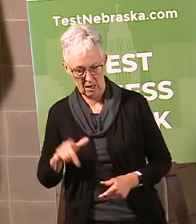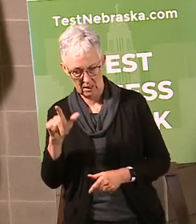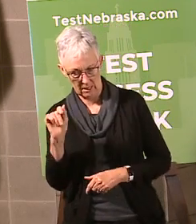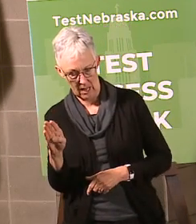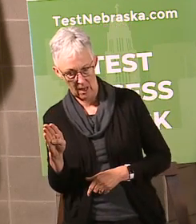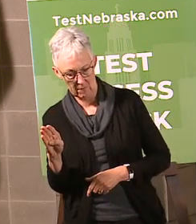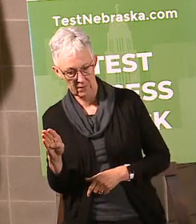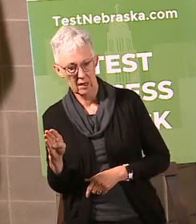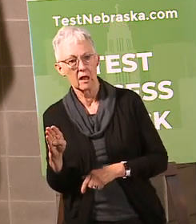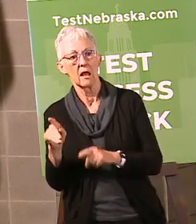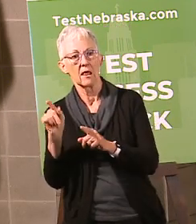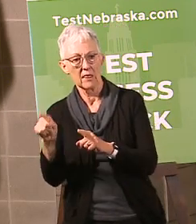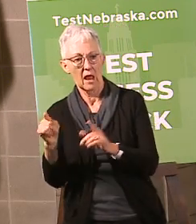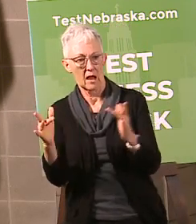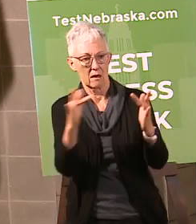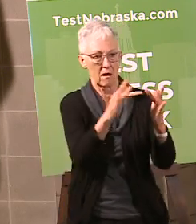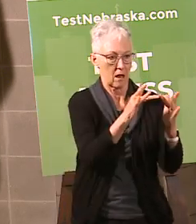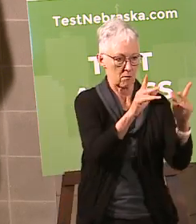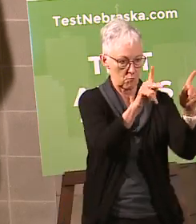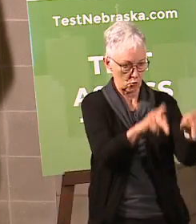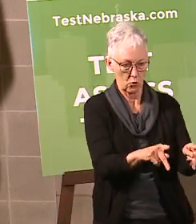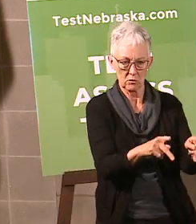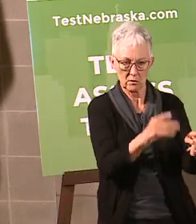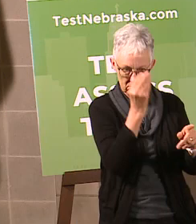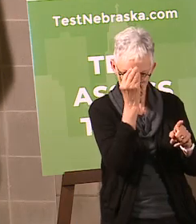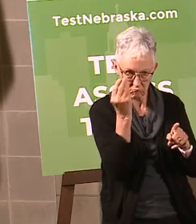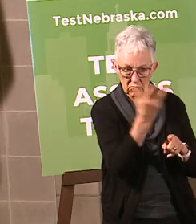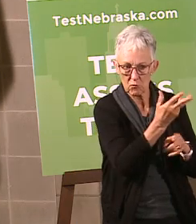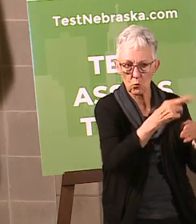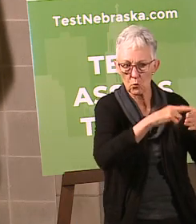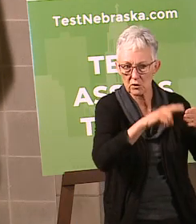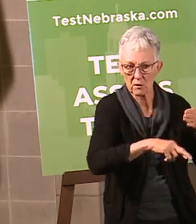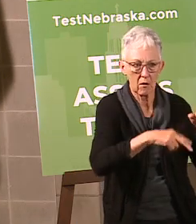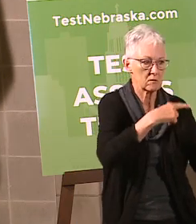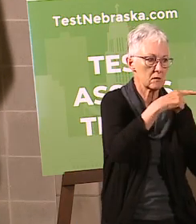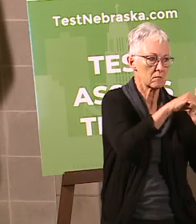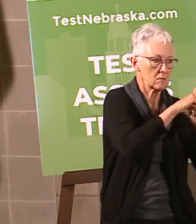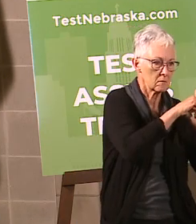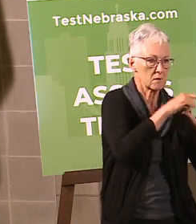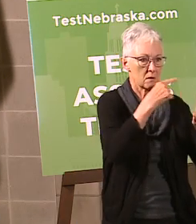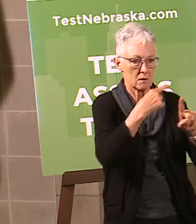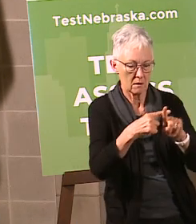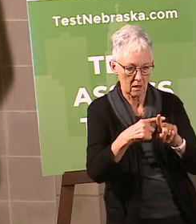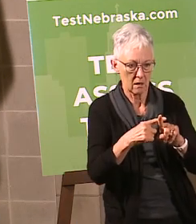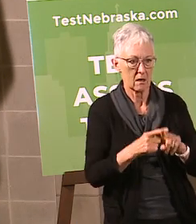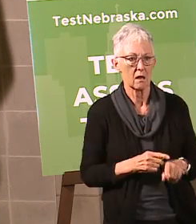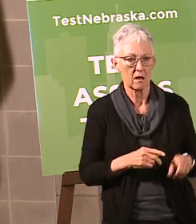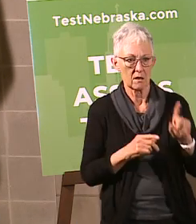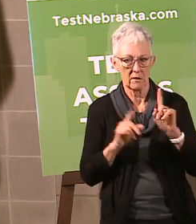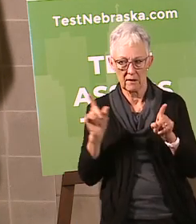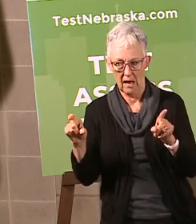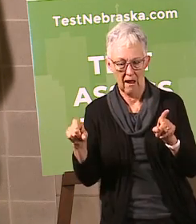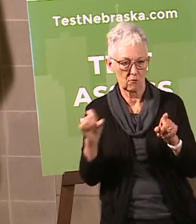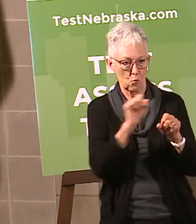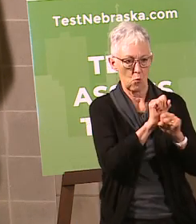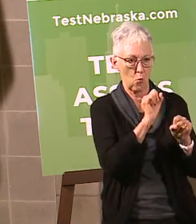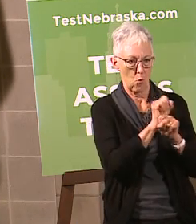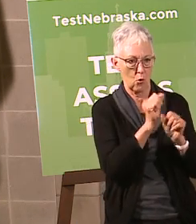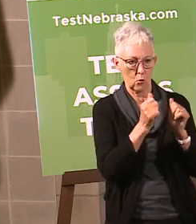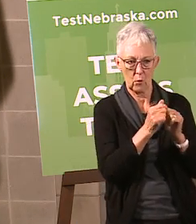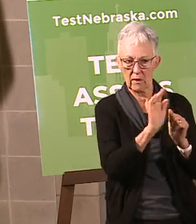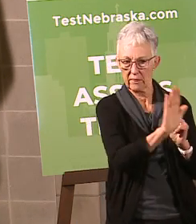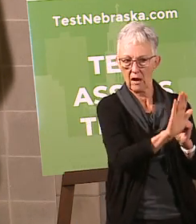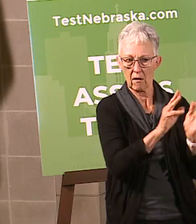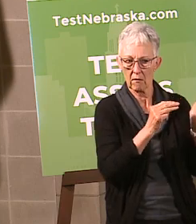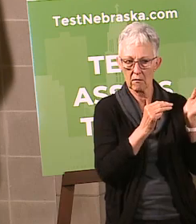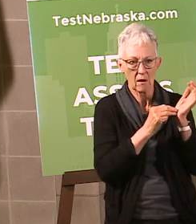so the person we contact will let them know. They're the person, that person's information, so they need to provide, work with the provider to be able to do that.